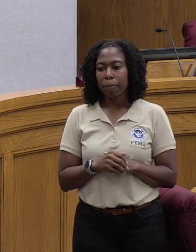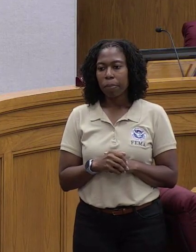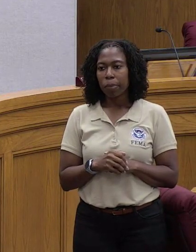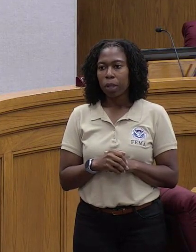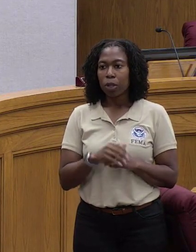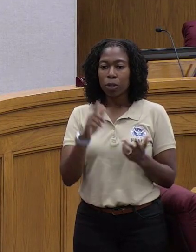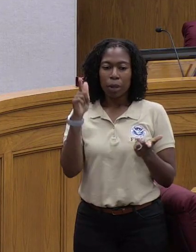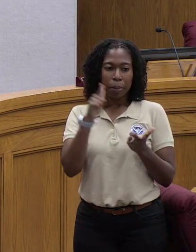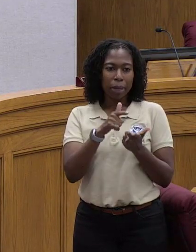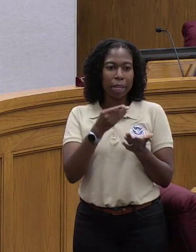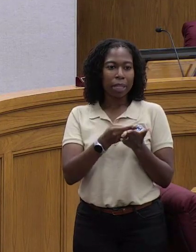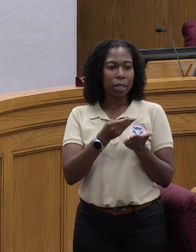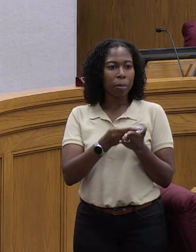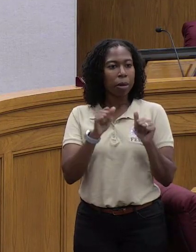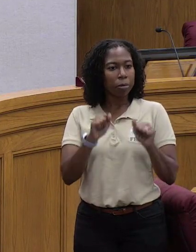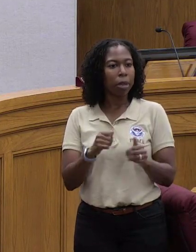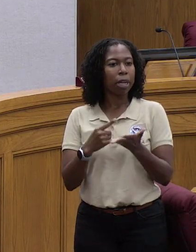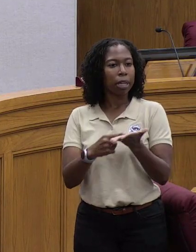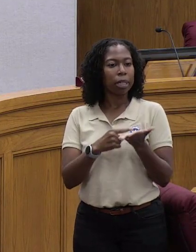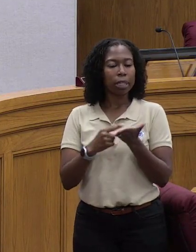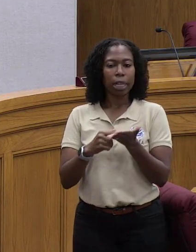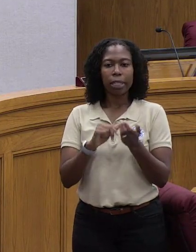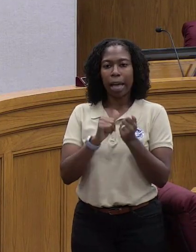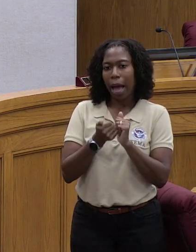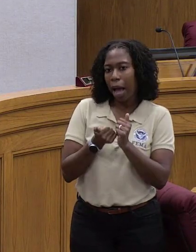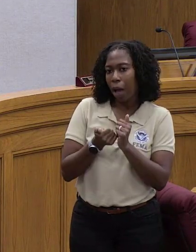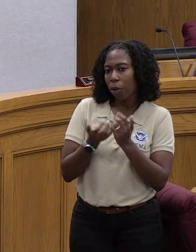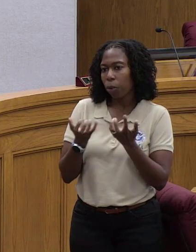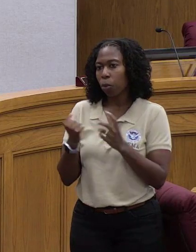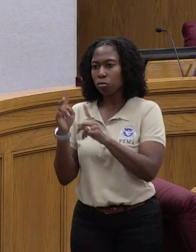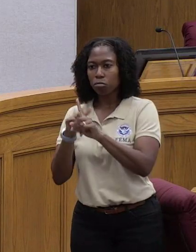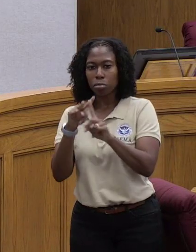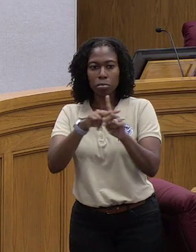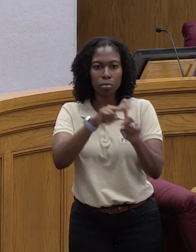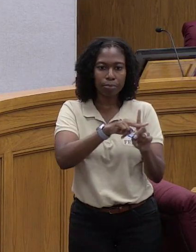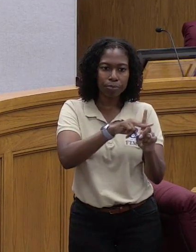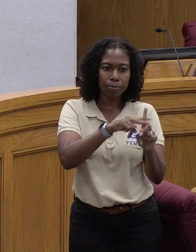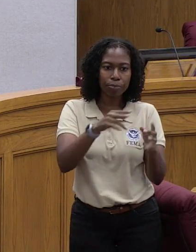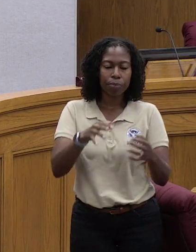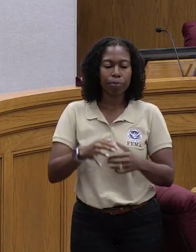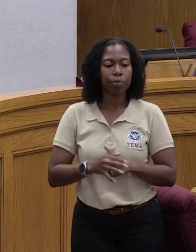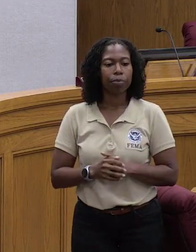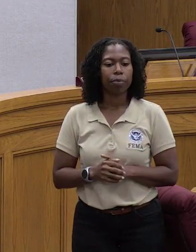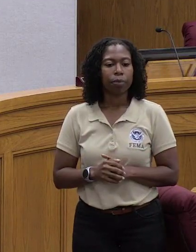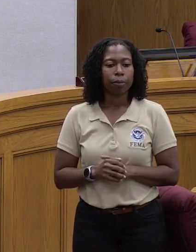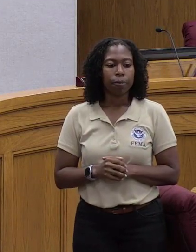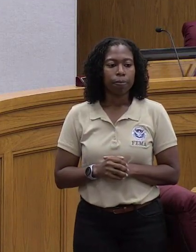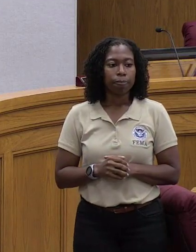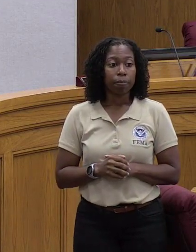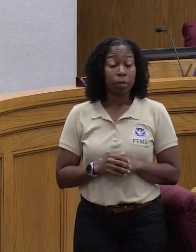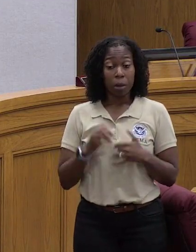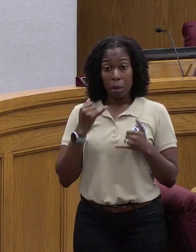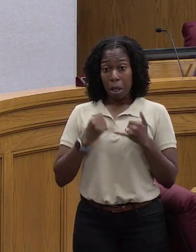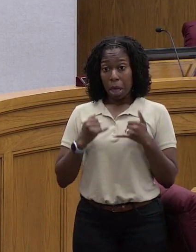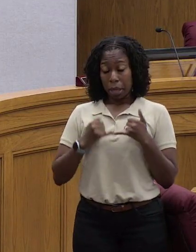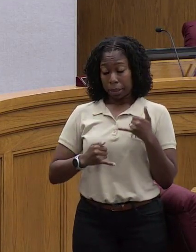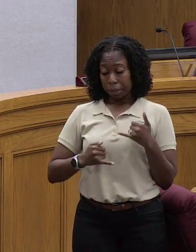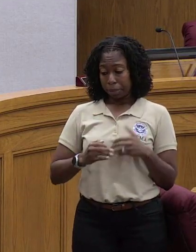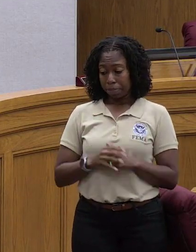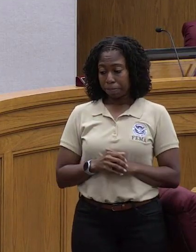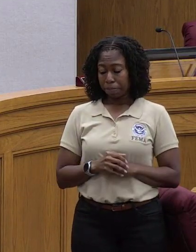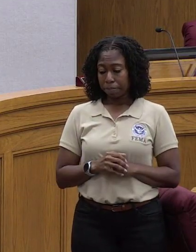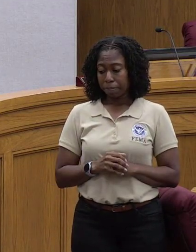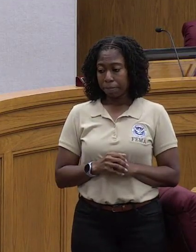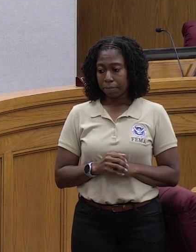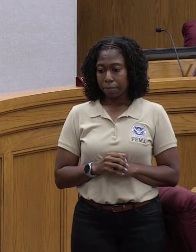get further into recovery. And then the final topic I just want to touch on,